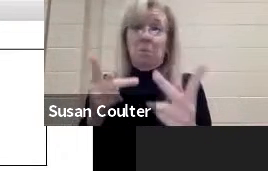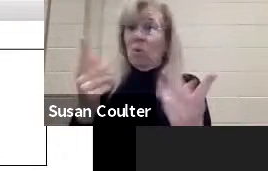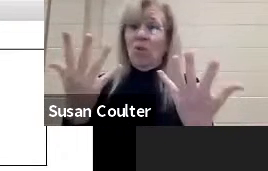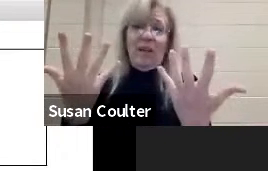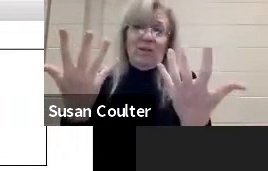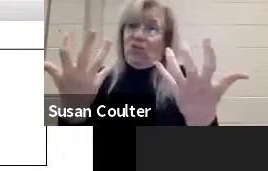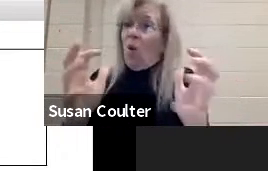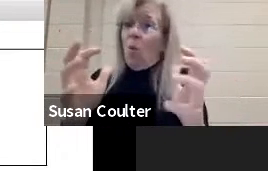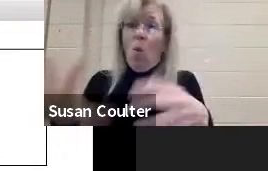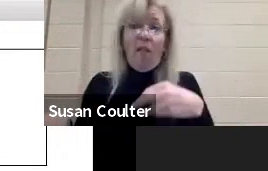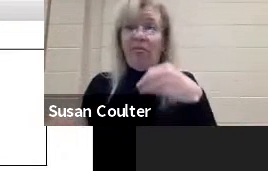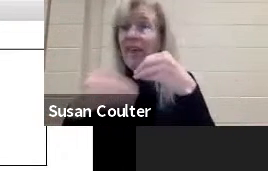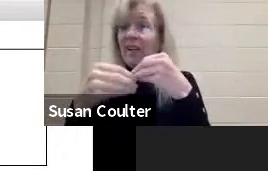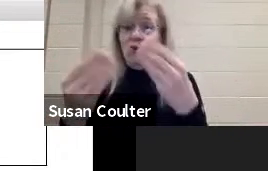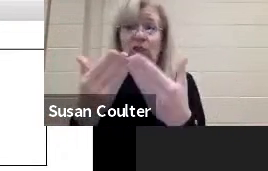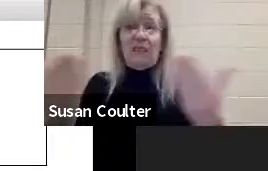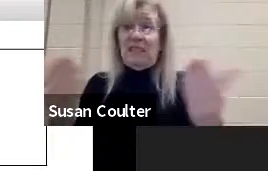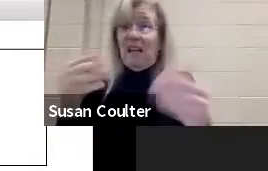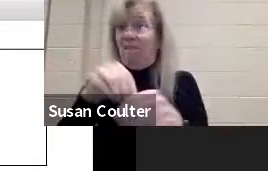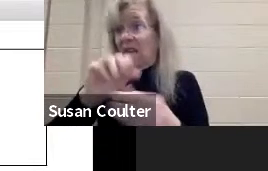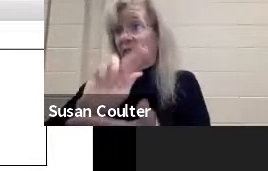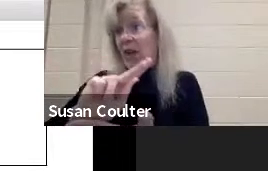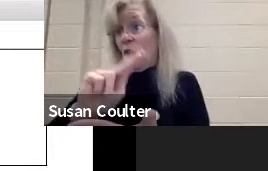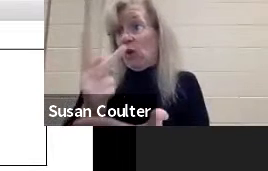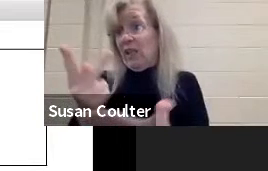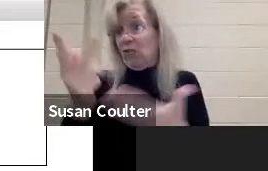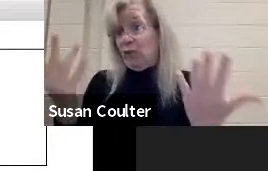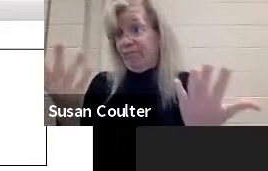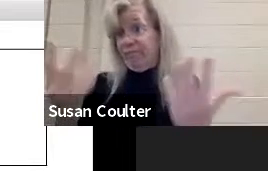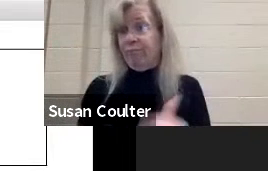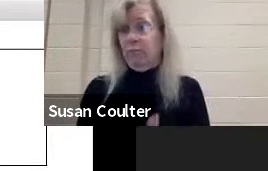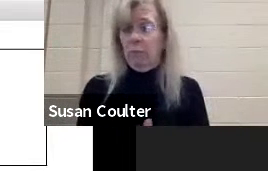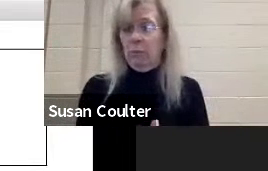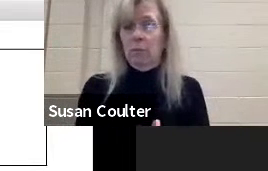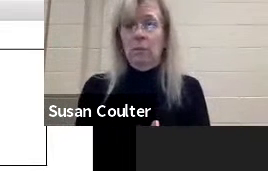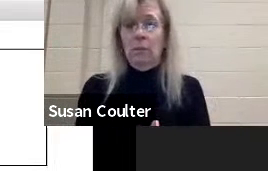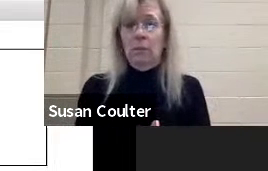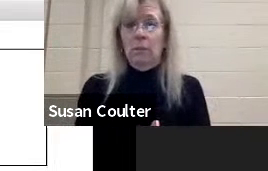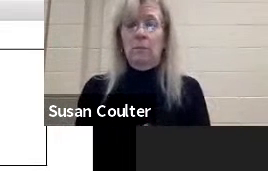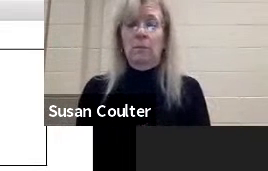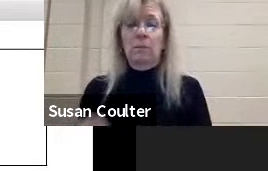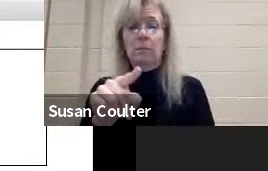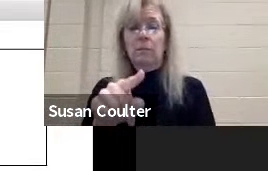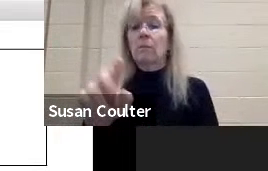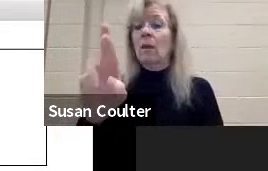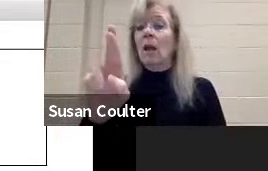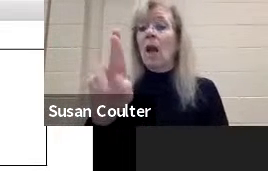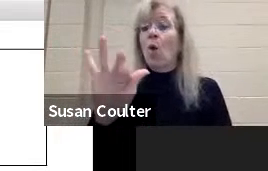some people, they just don't want the extra stuff in their kitchen.